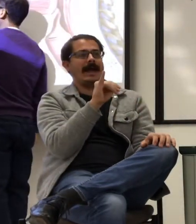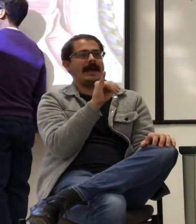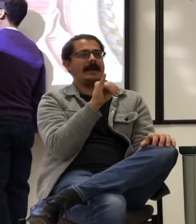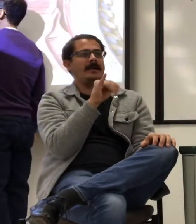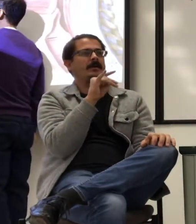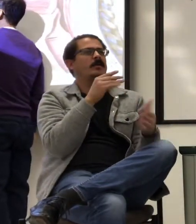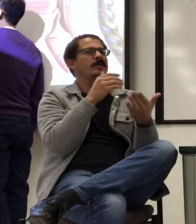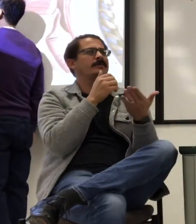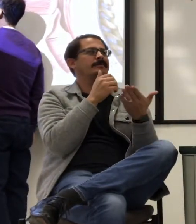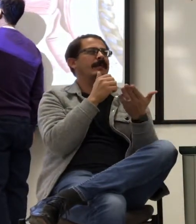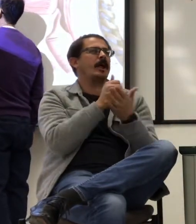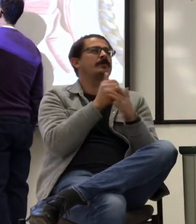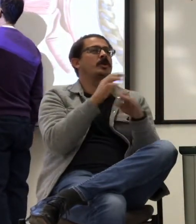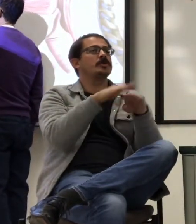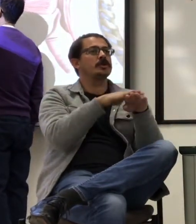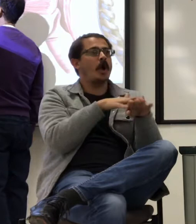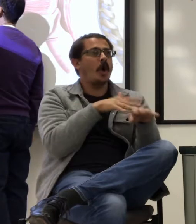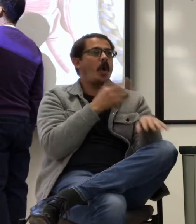warm